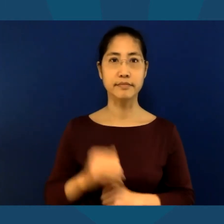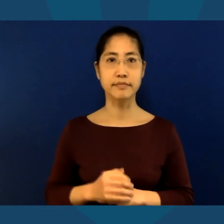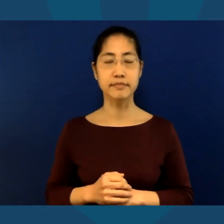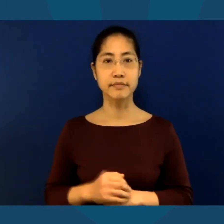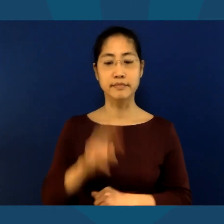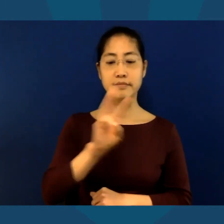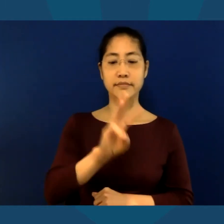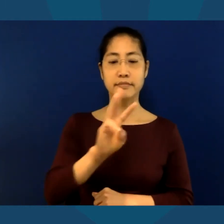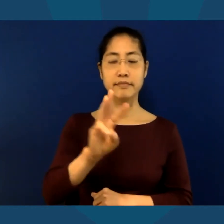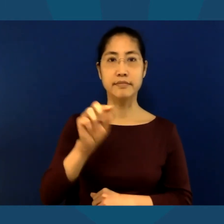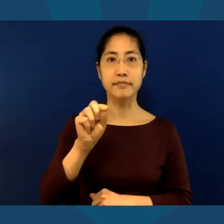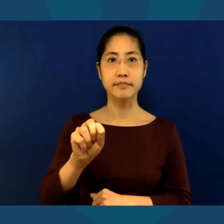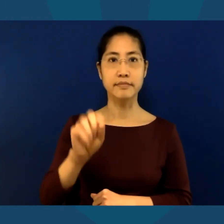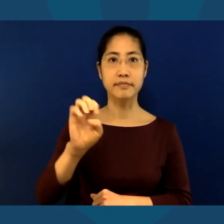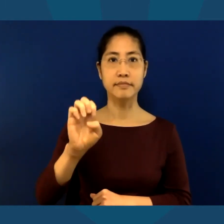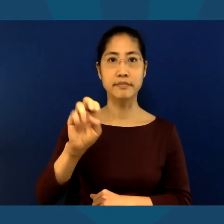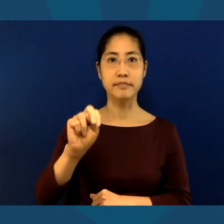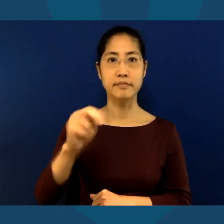Website,